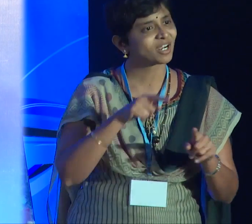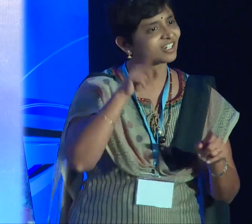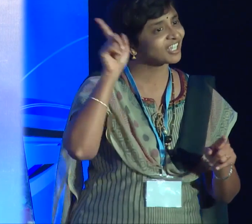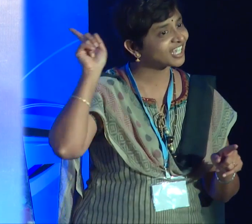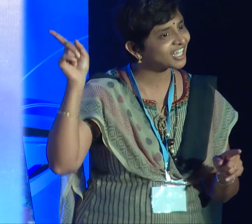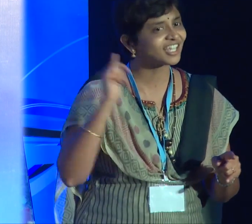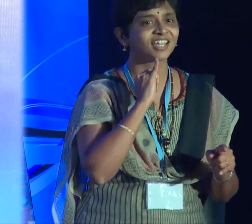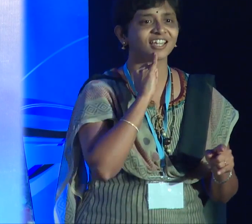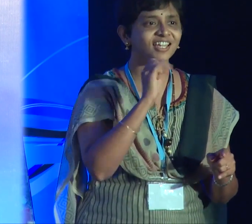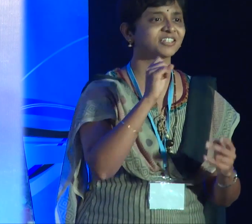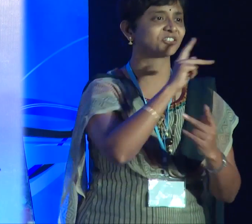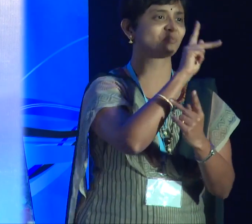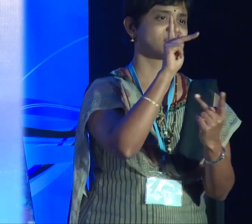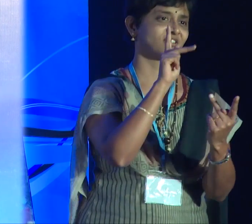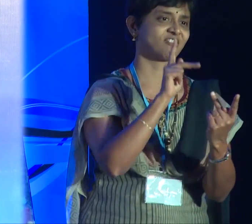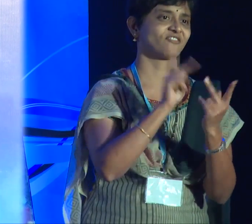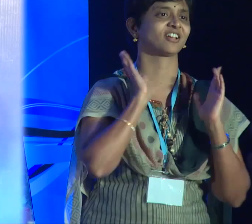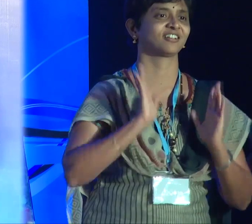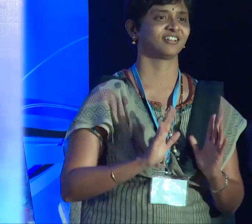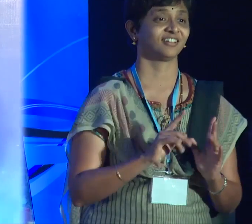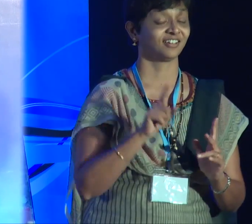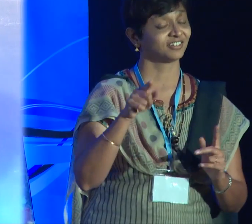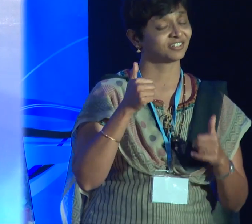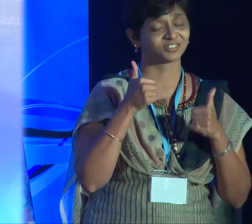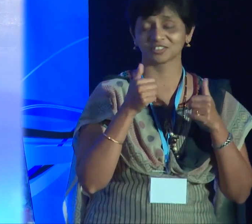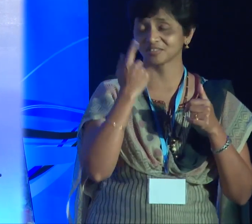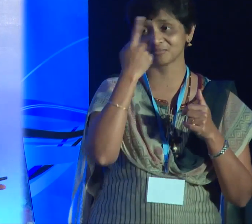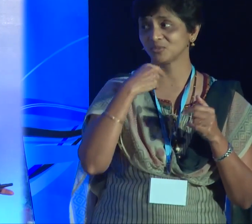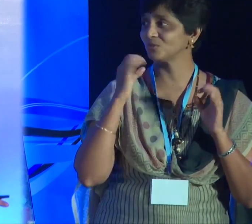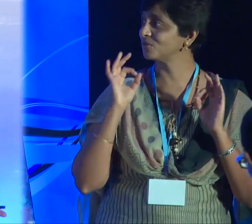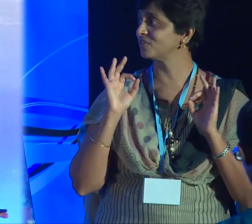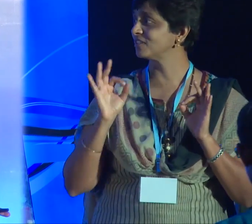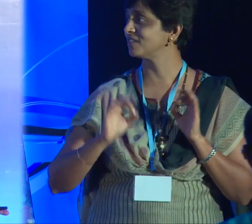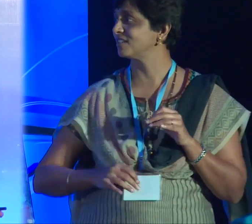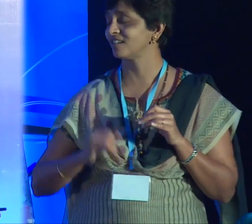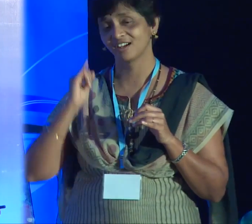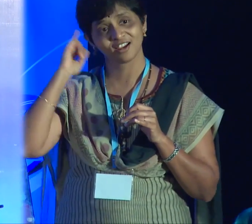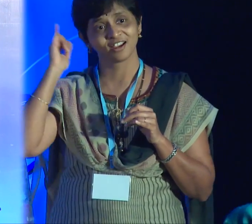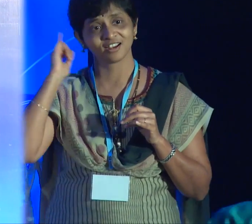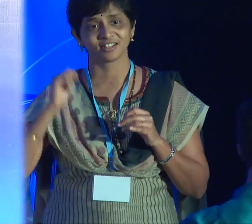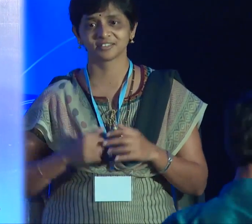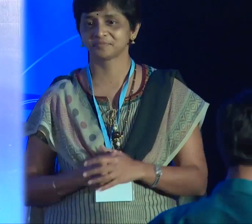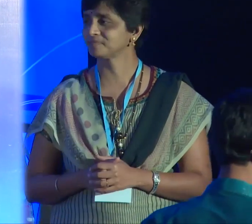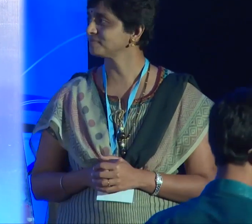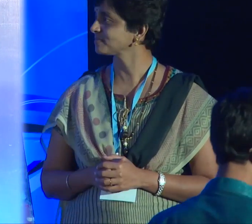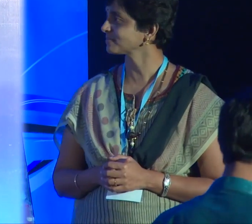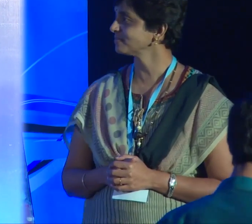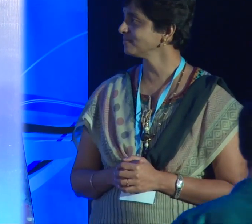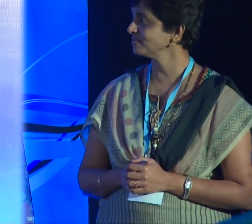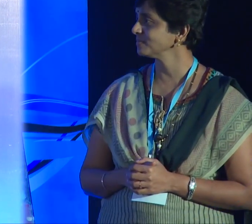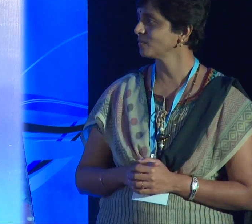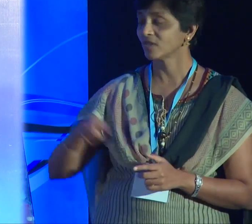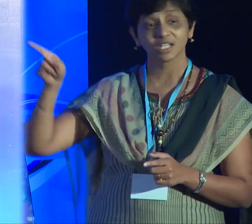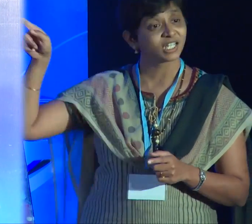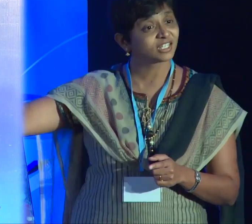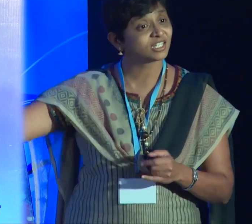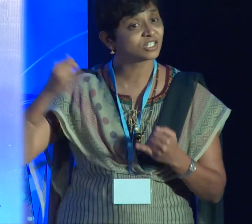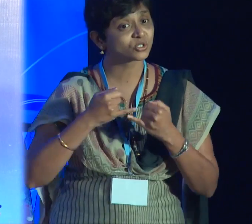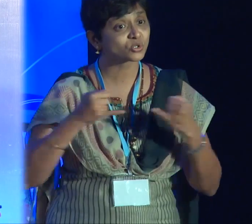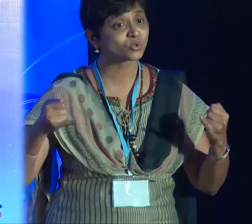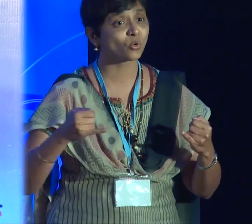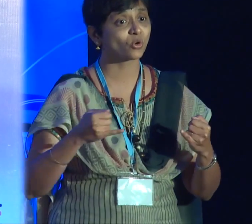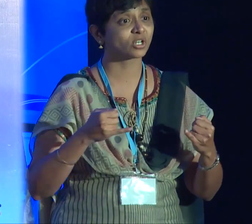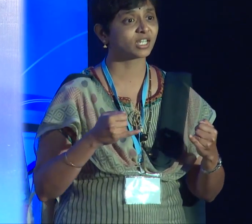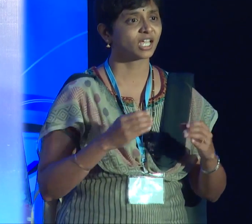perfect. And I think these ideas, these images, these stories are trying to